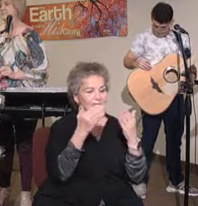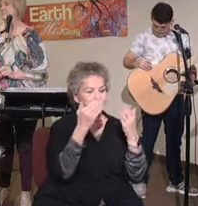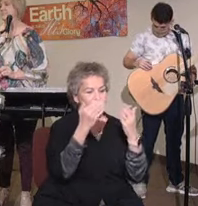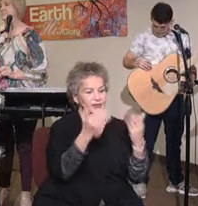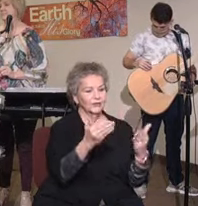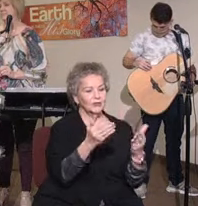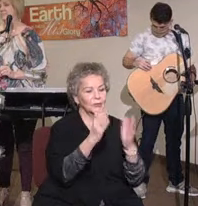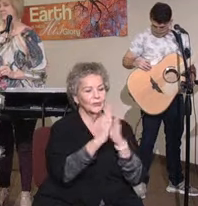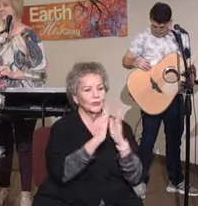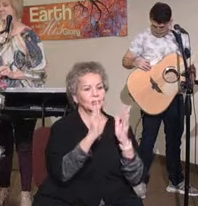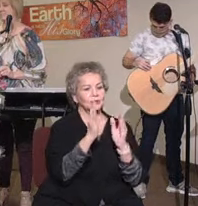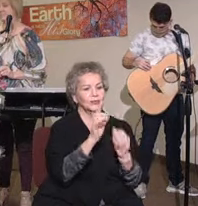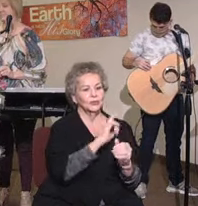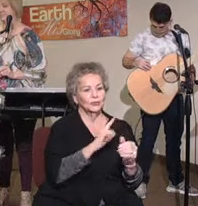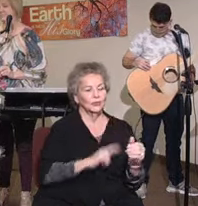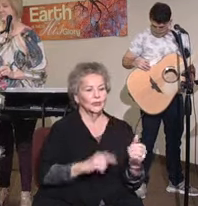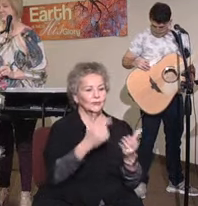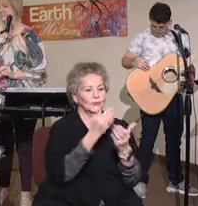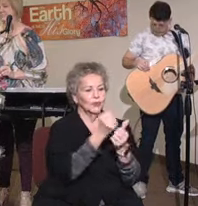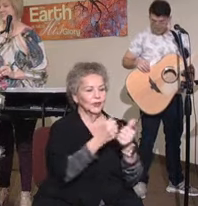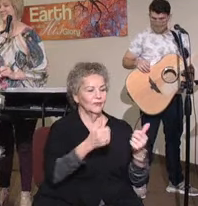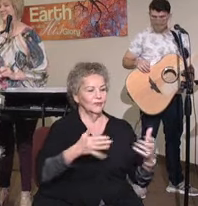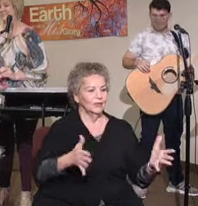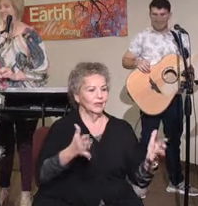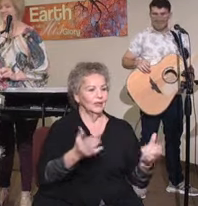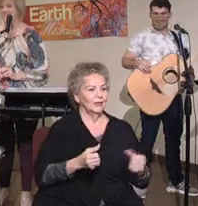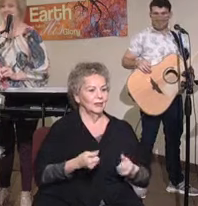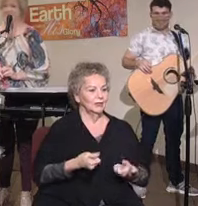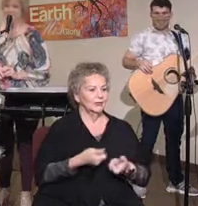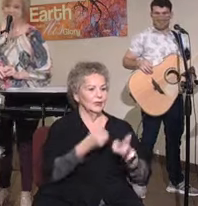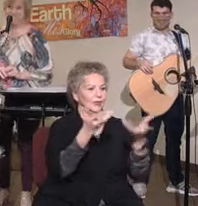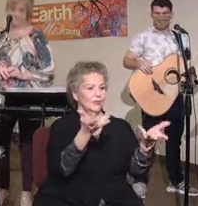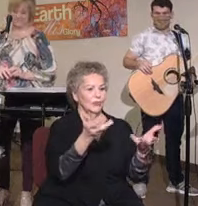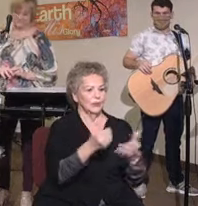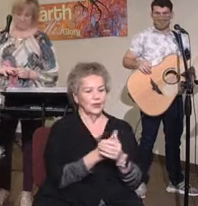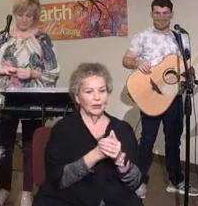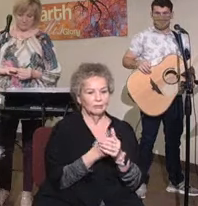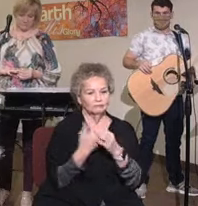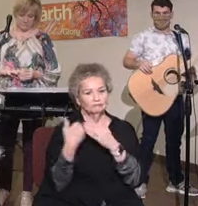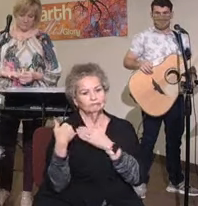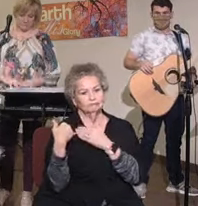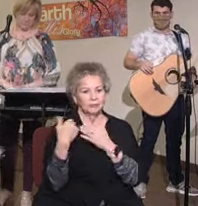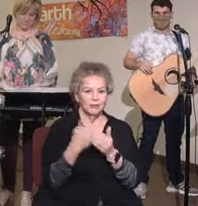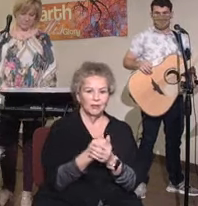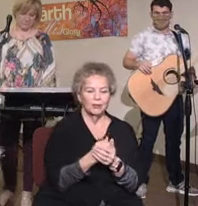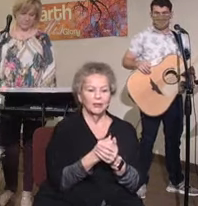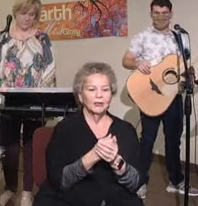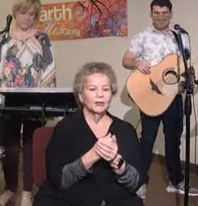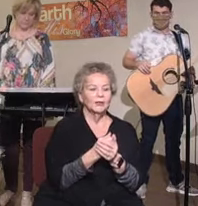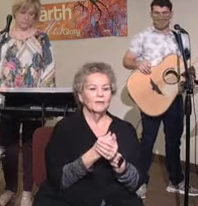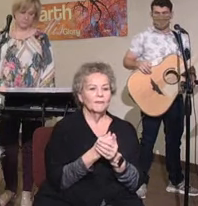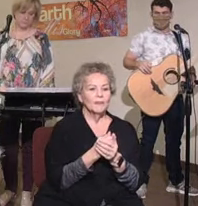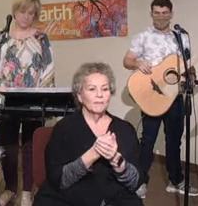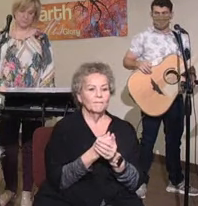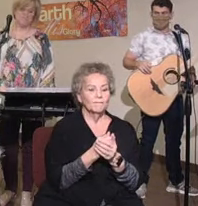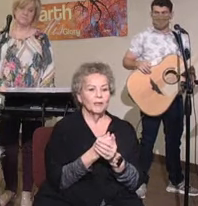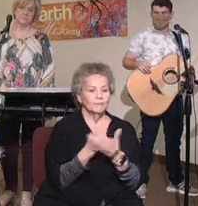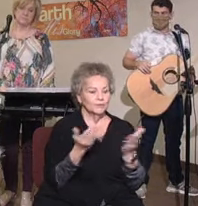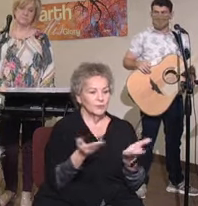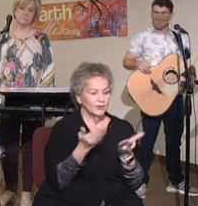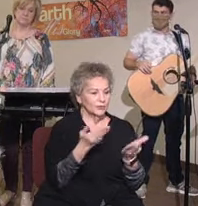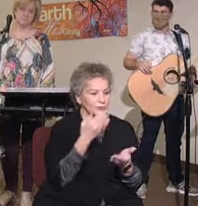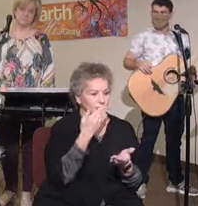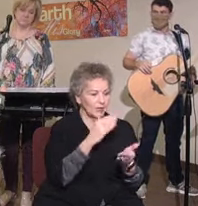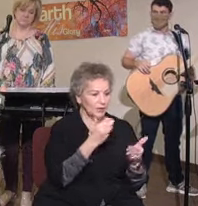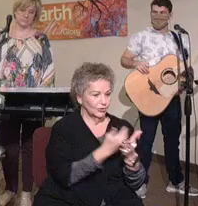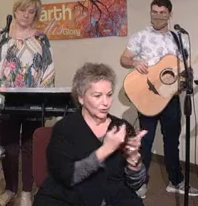the accomplishments. And then I unload that on you. Now, here, you got to hear the bad news before the